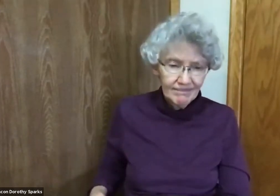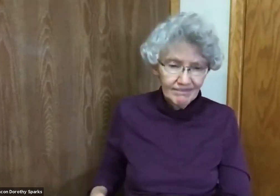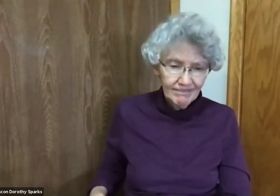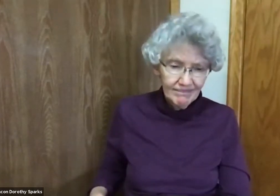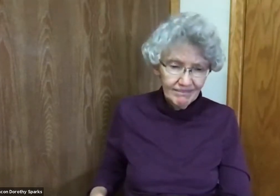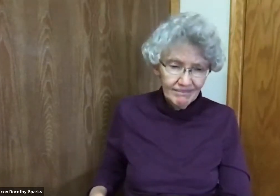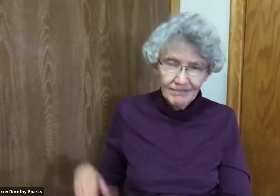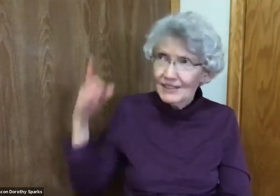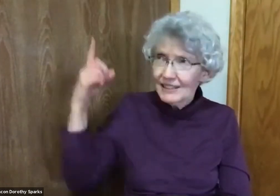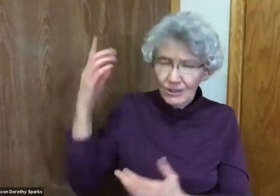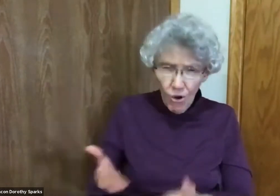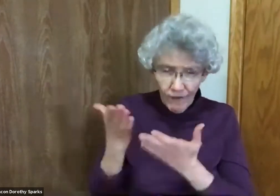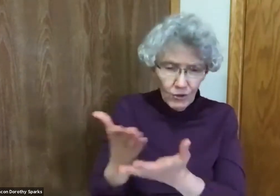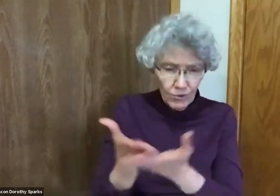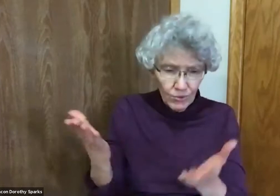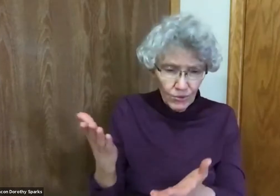Lord,